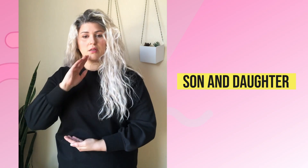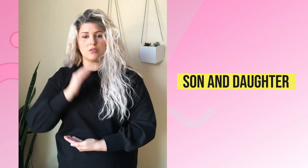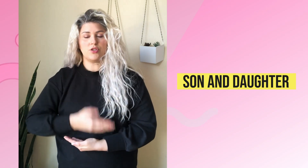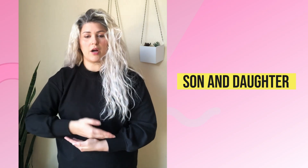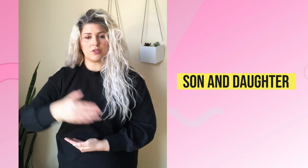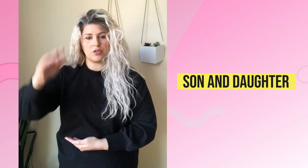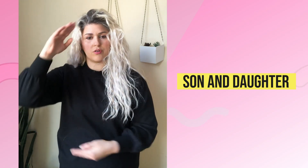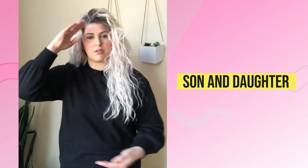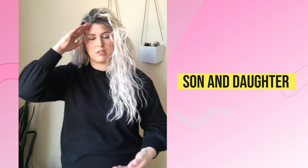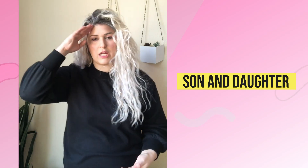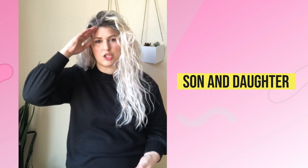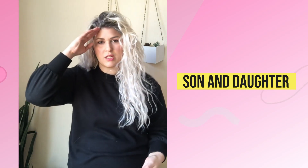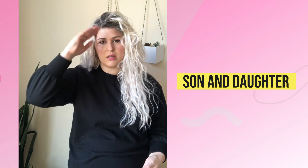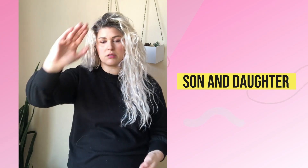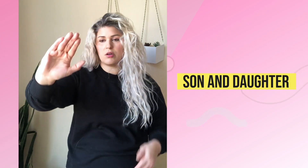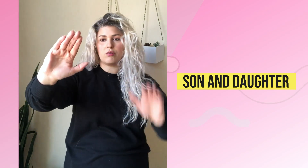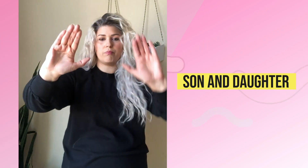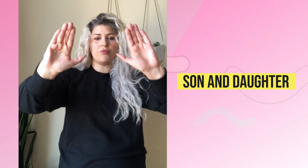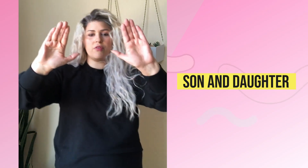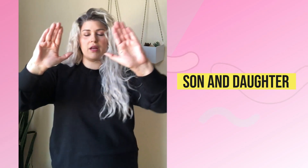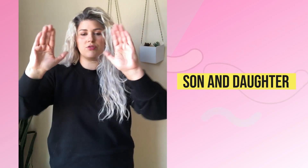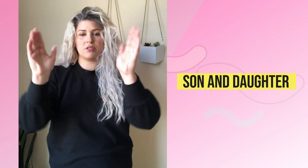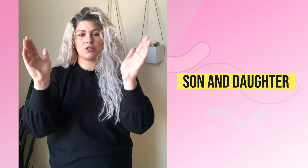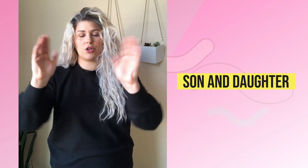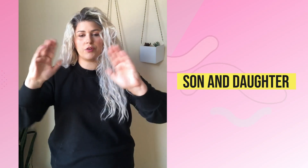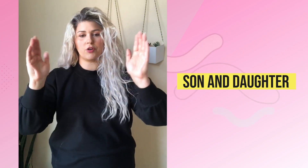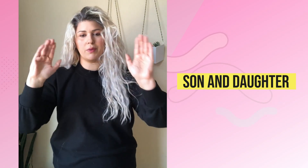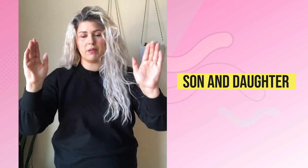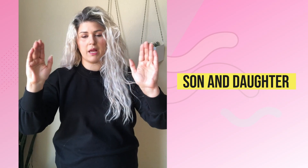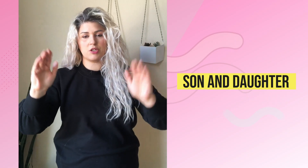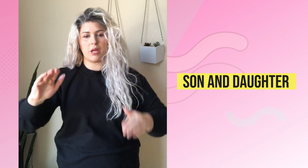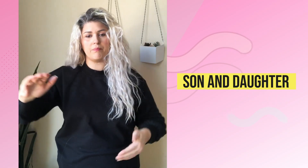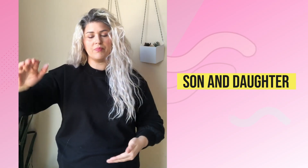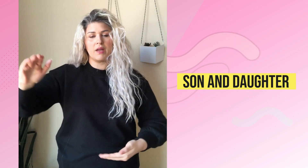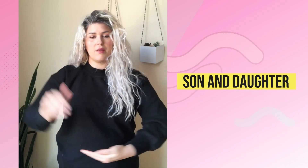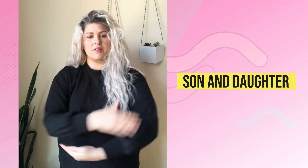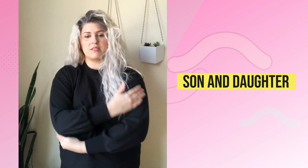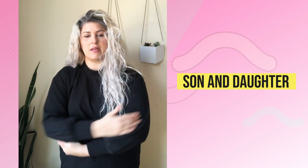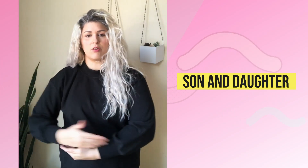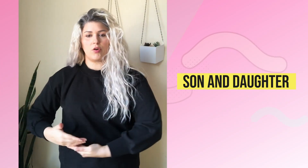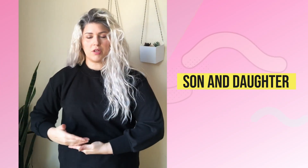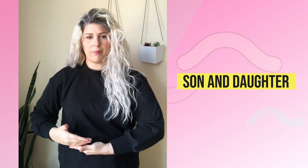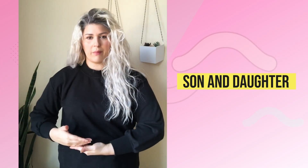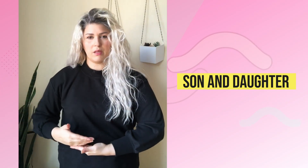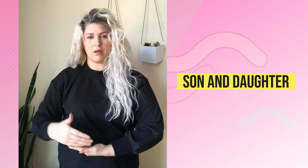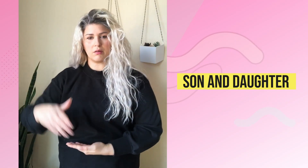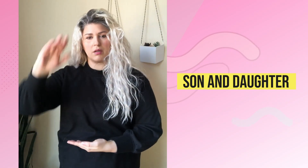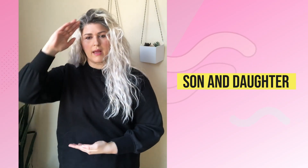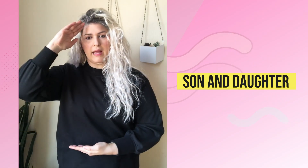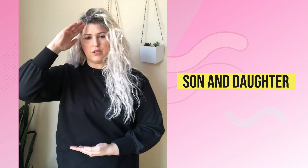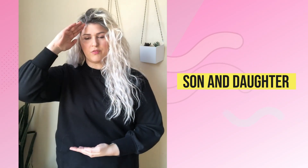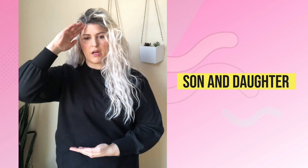Son, daughter. So you're touching, so both of your hands are in this curved open B hand shape. This is like you're holding a baby